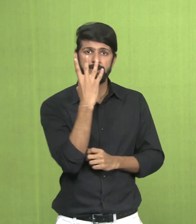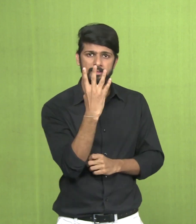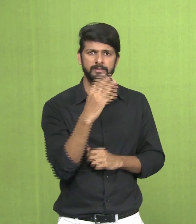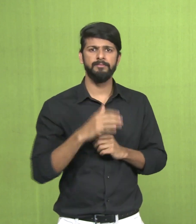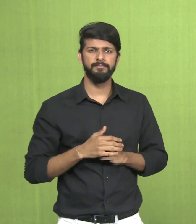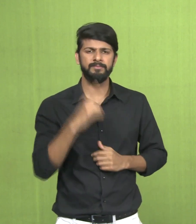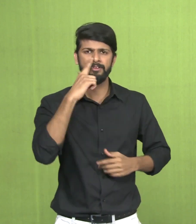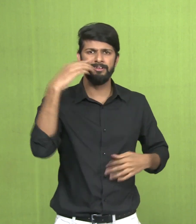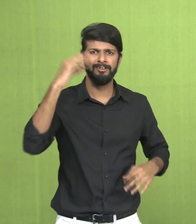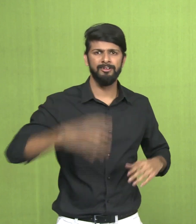Question 4,